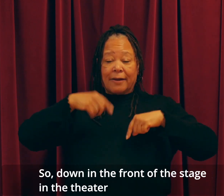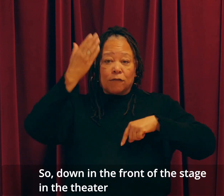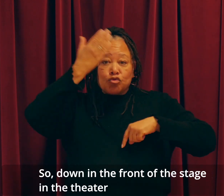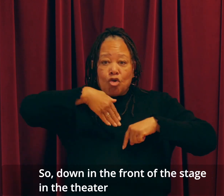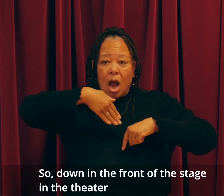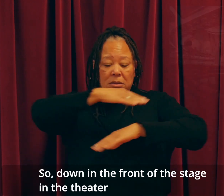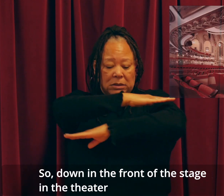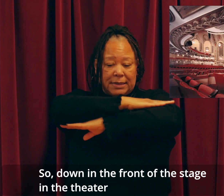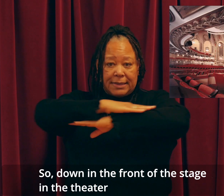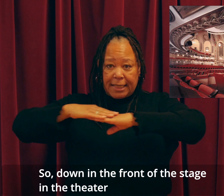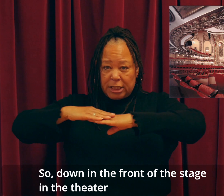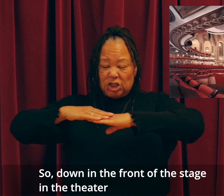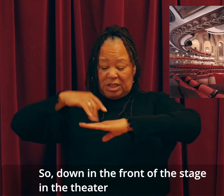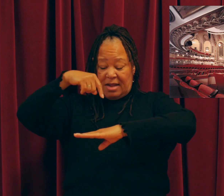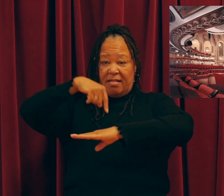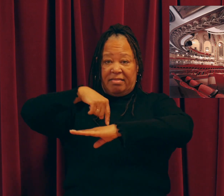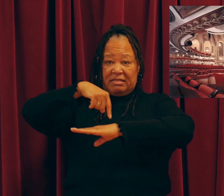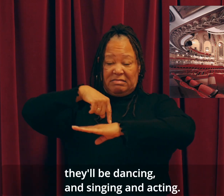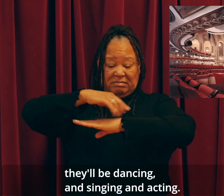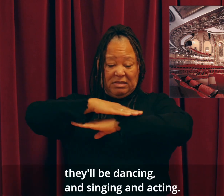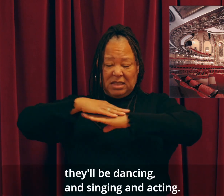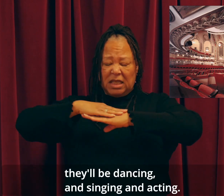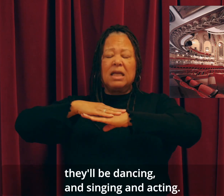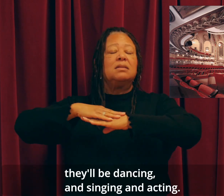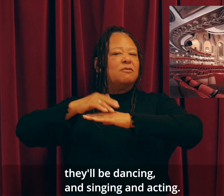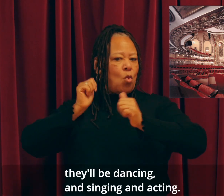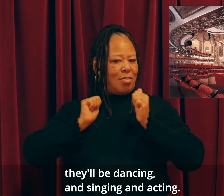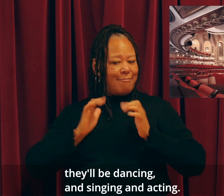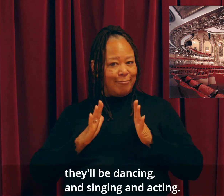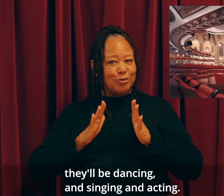stage in the theater, they'll be dancing, singing, and acting.